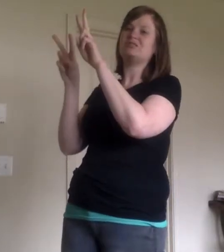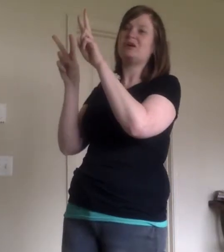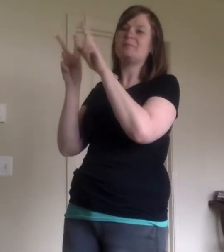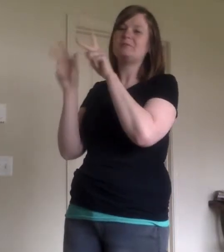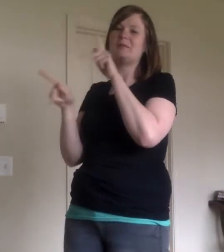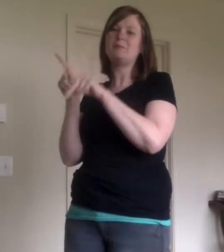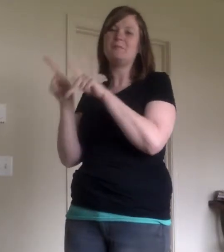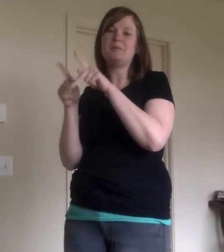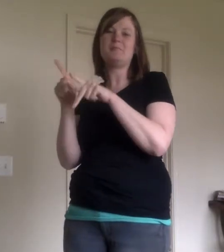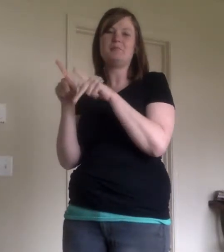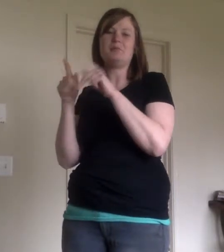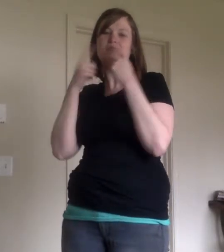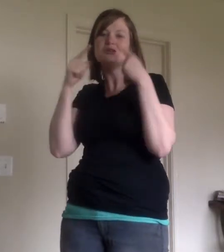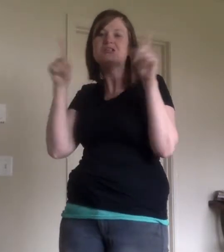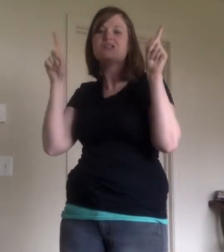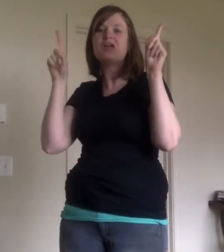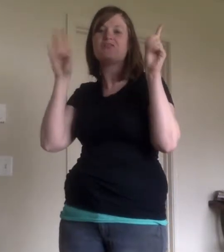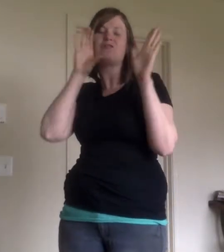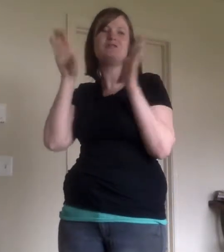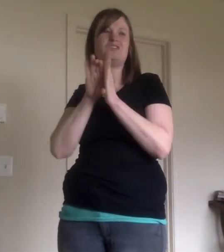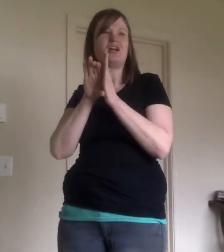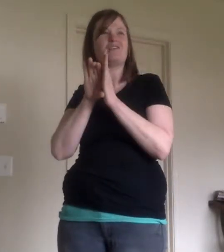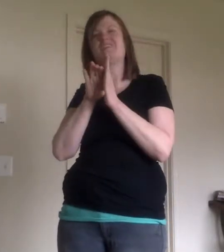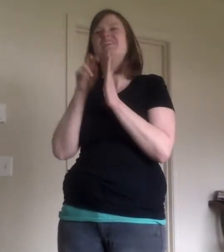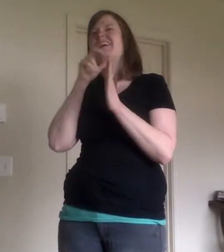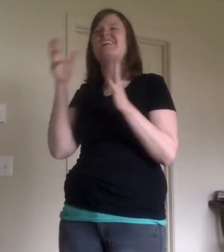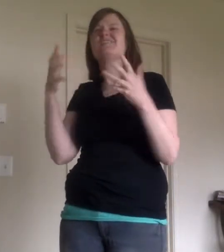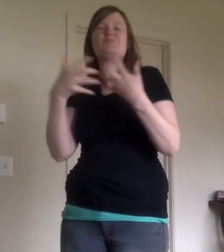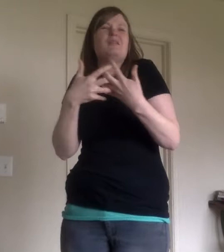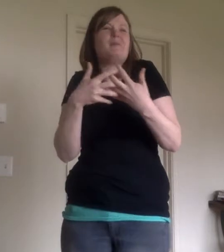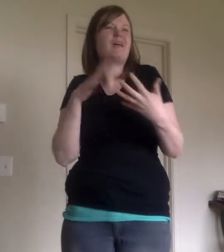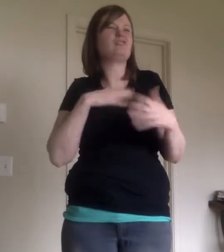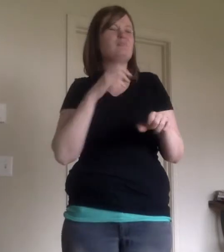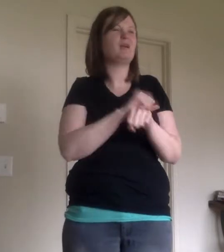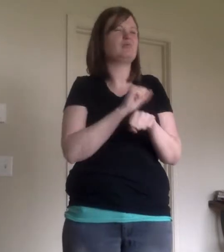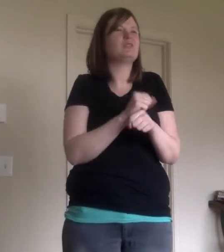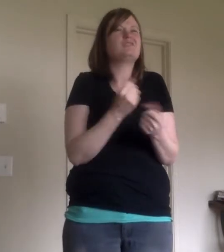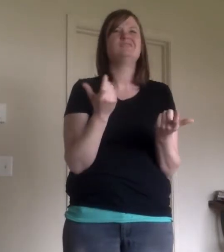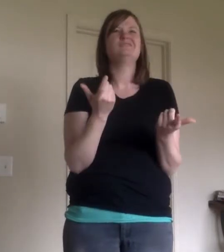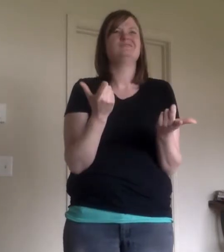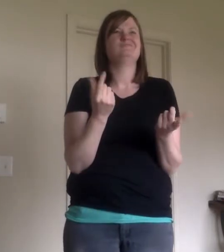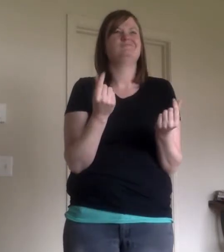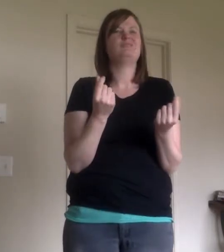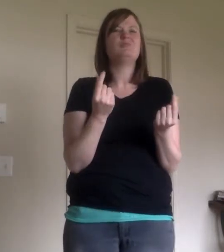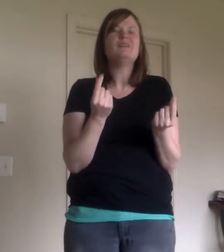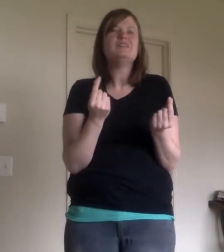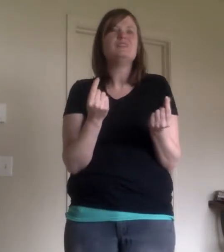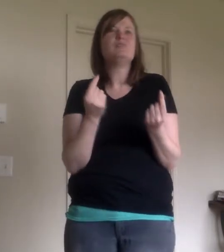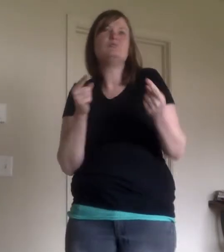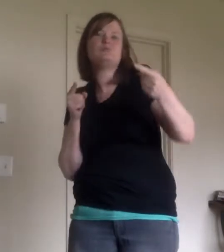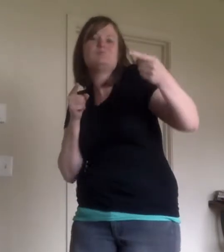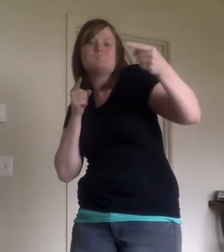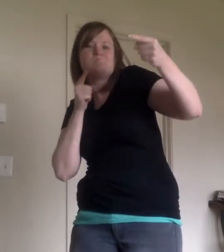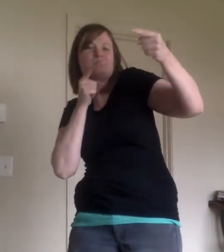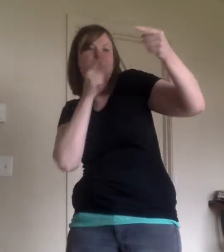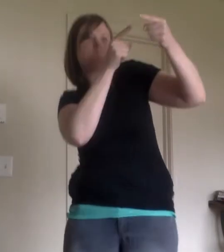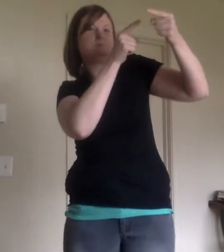and I just didn't know why. I didn't know, what do I need to do to become that person who takes those kind of photographs.